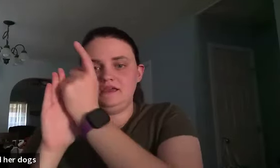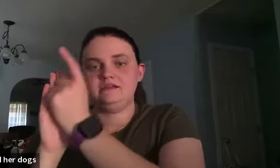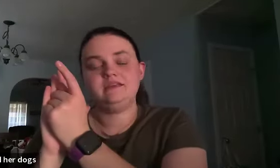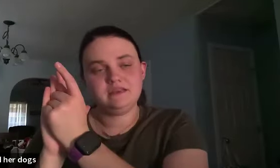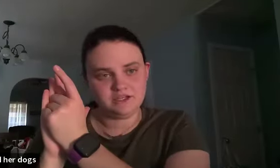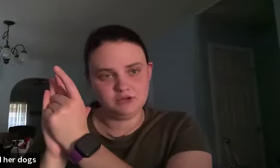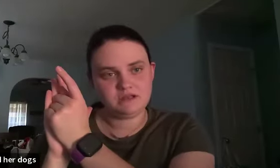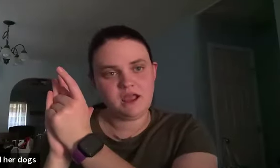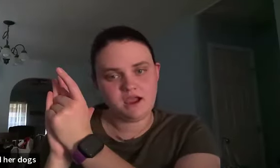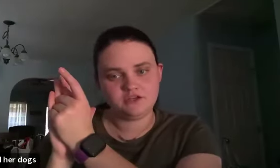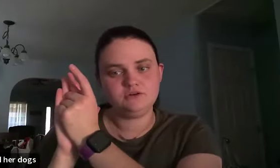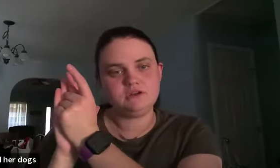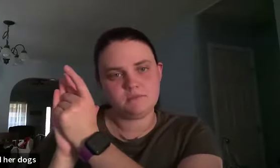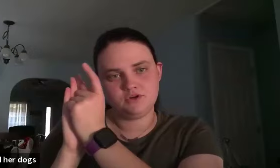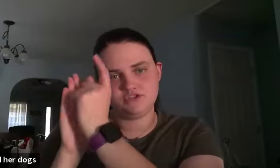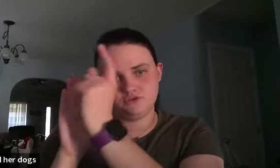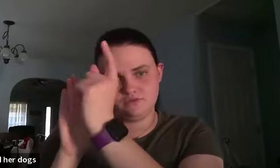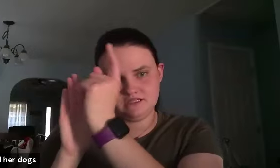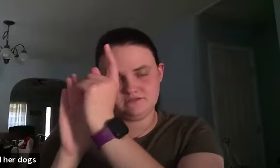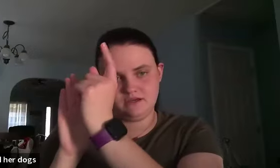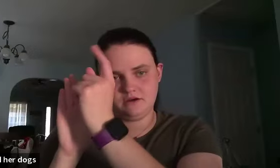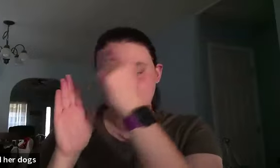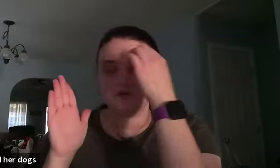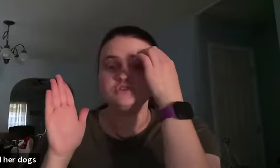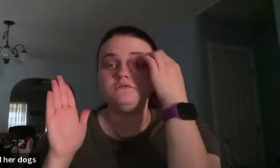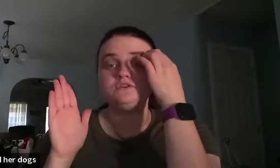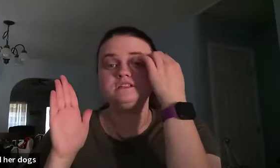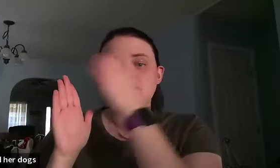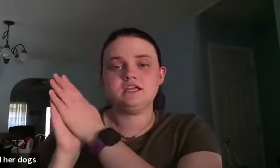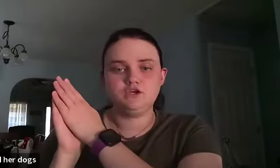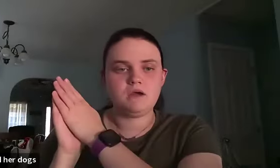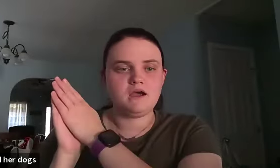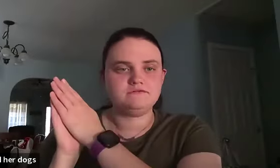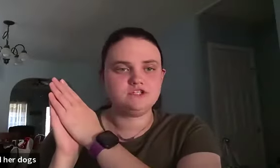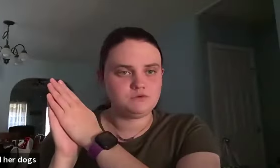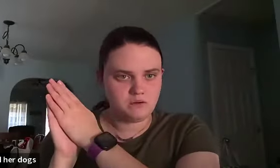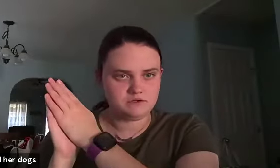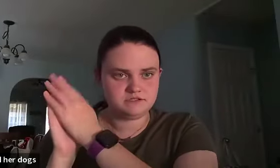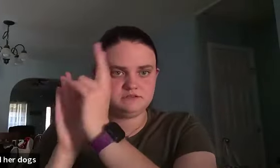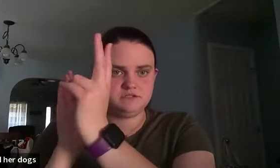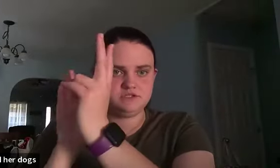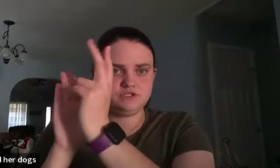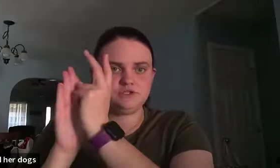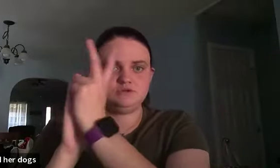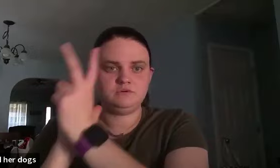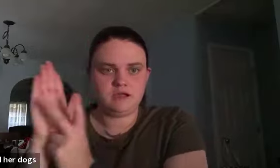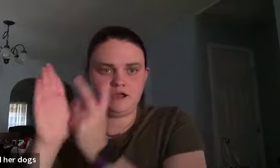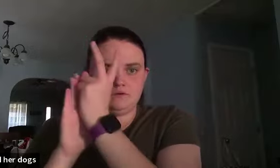And again, you can add your number to this finger. So if you're saying you have 2 hours,